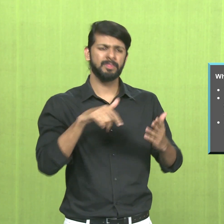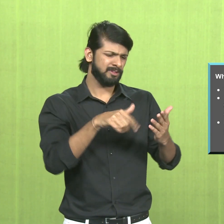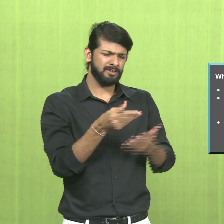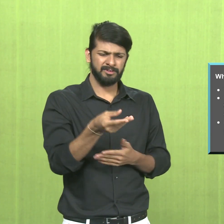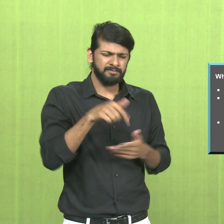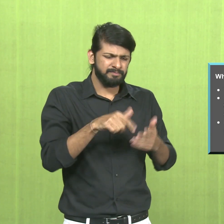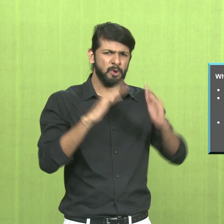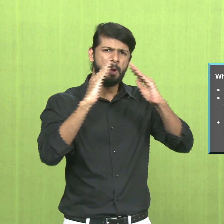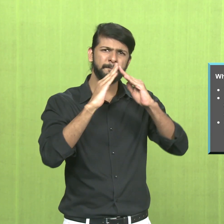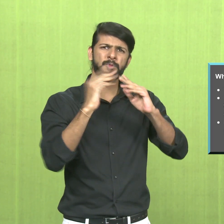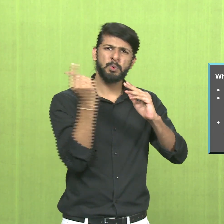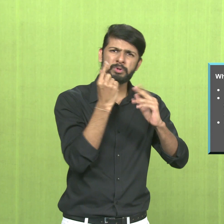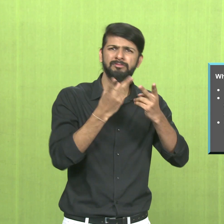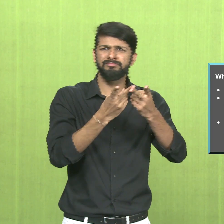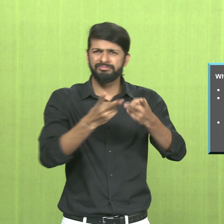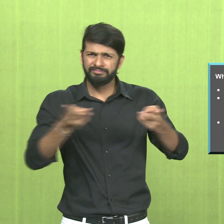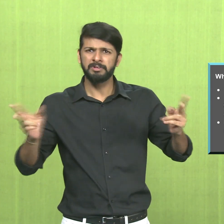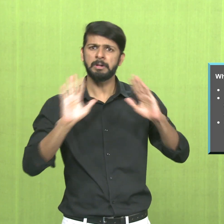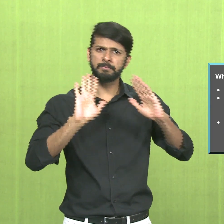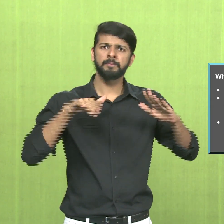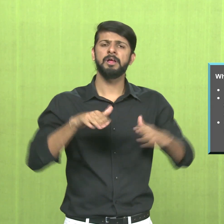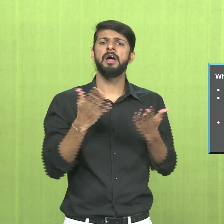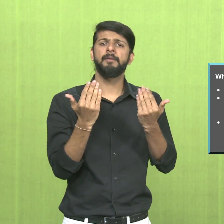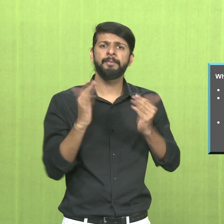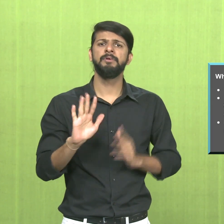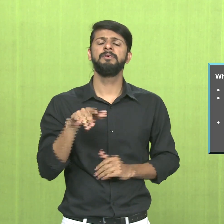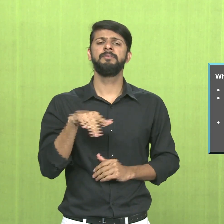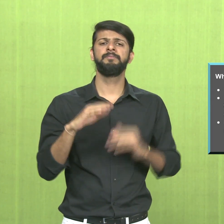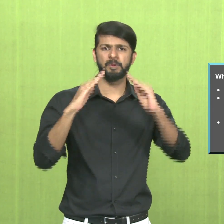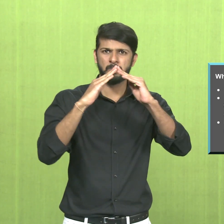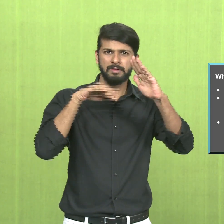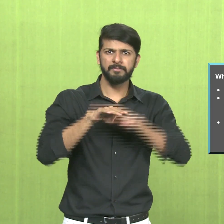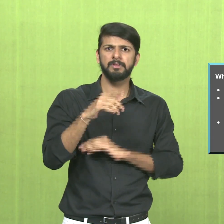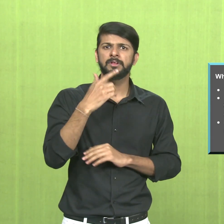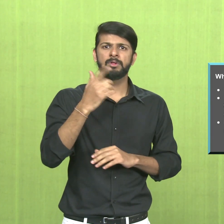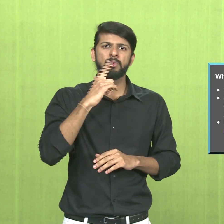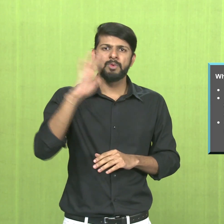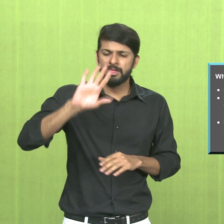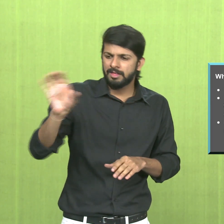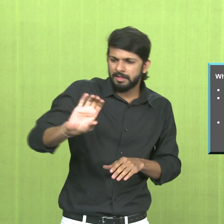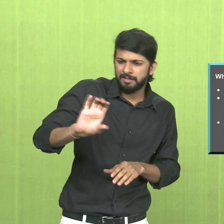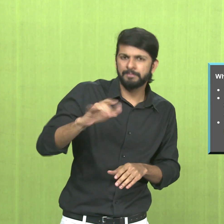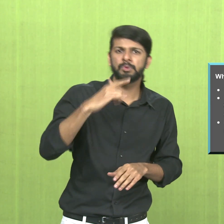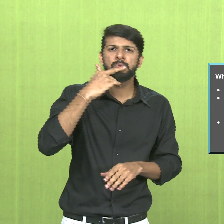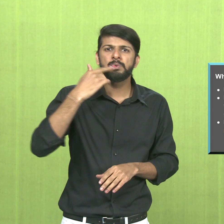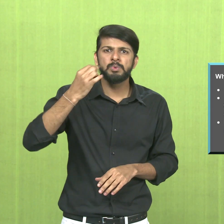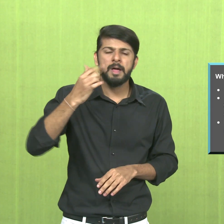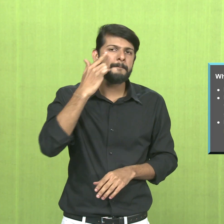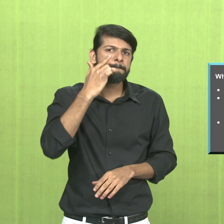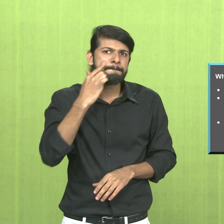Dry painting or painting with dry media, it uses easily available colors in powdered